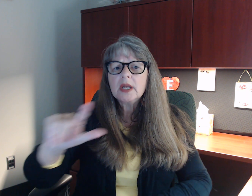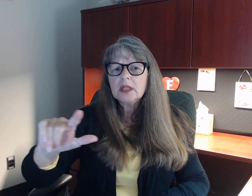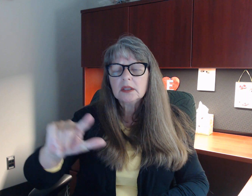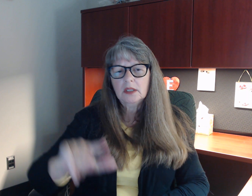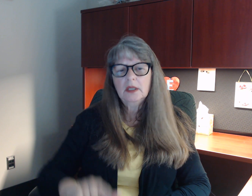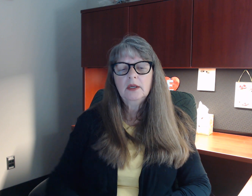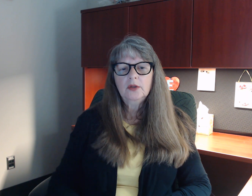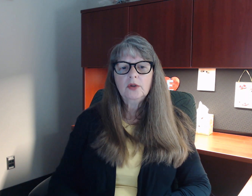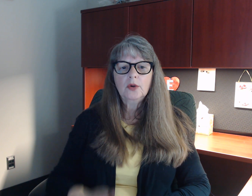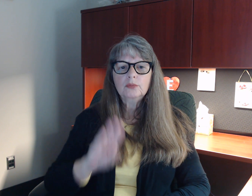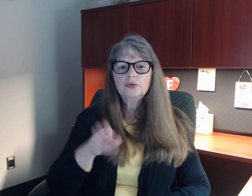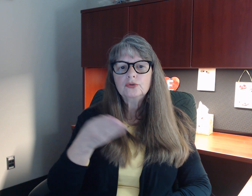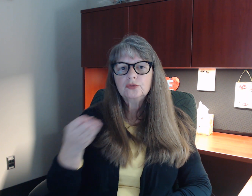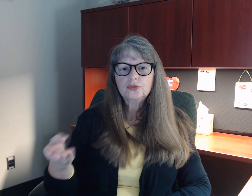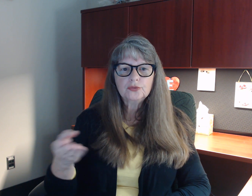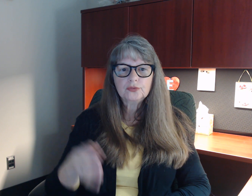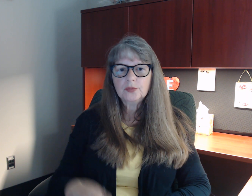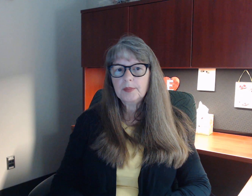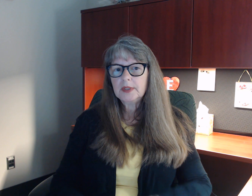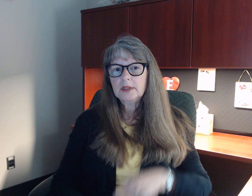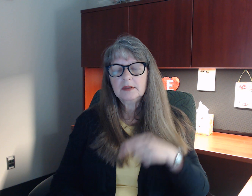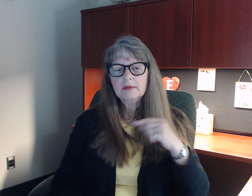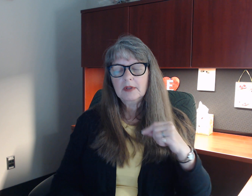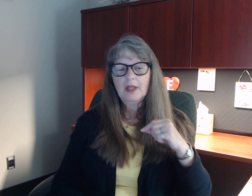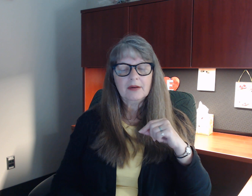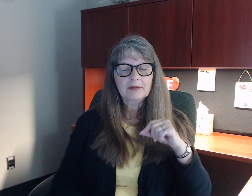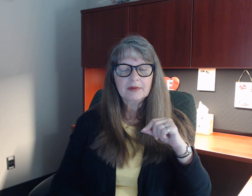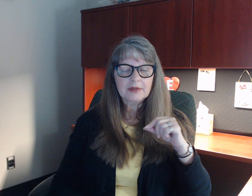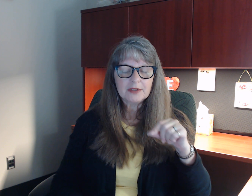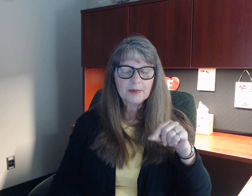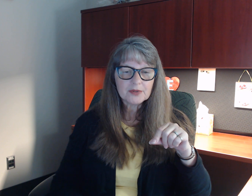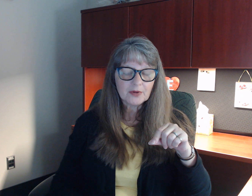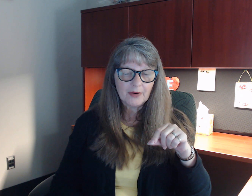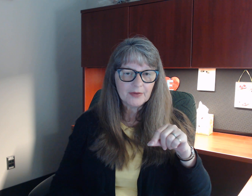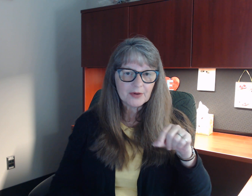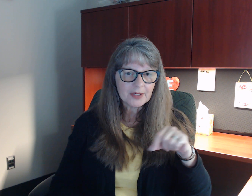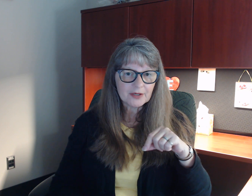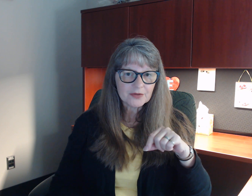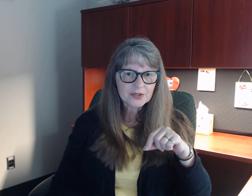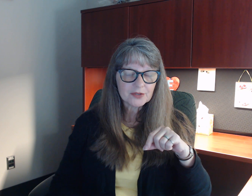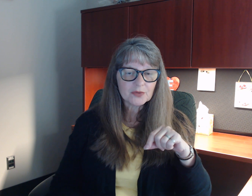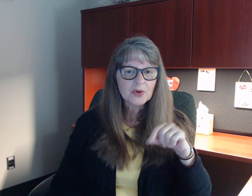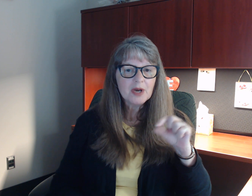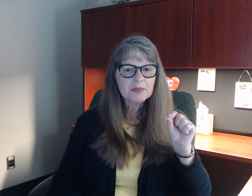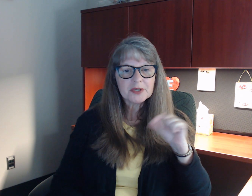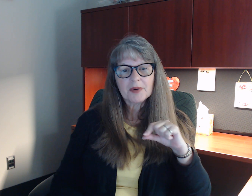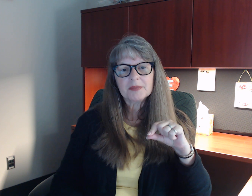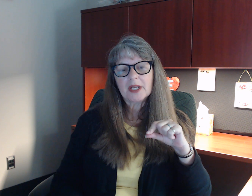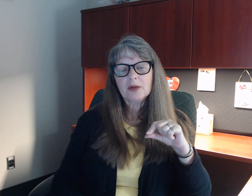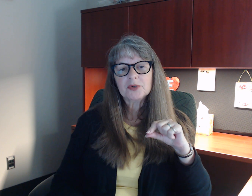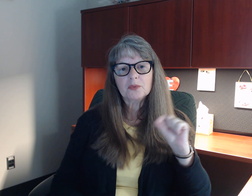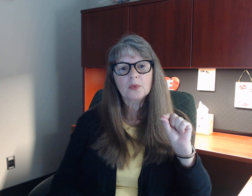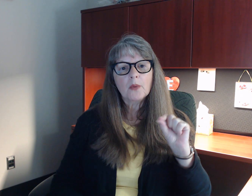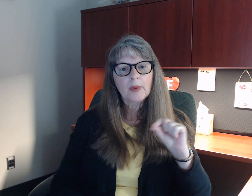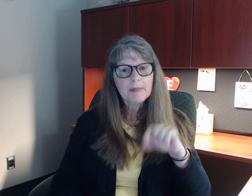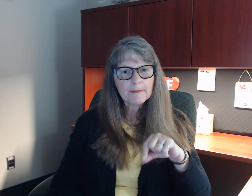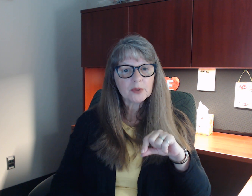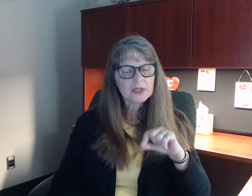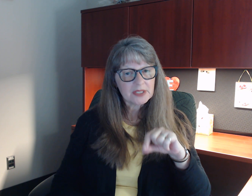grill. You know, but that it depends on their hearing. They're not going to hear the sizzle, but sometimes it helps you remember the sign,